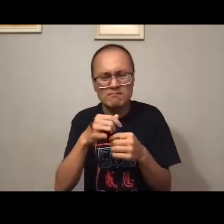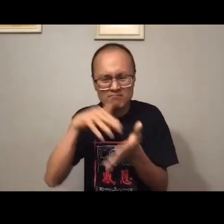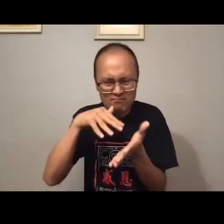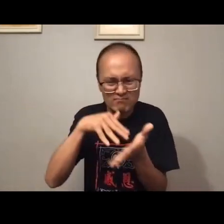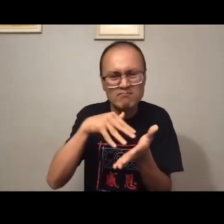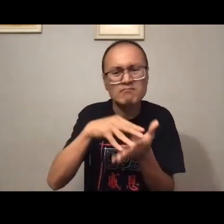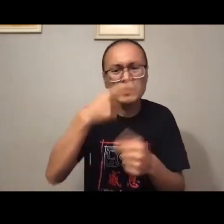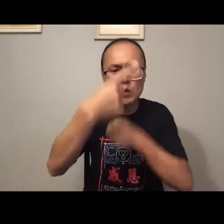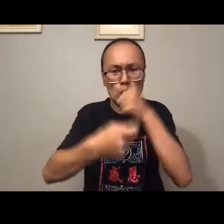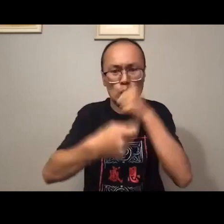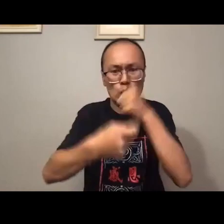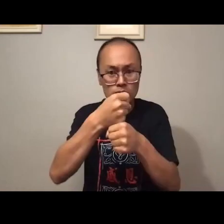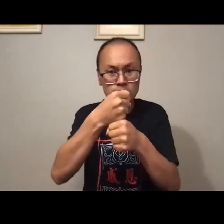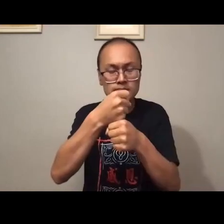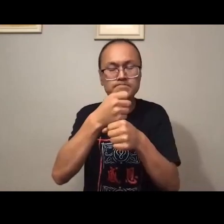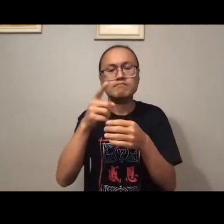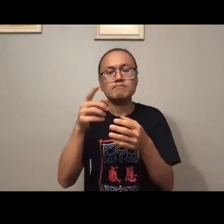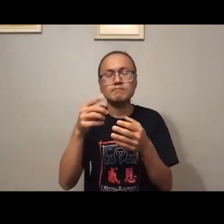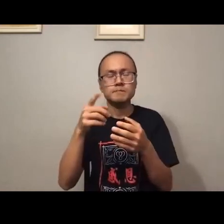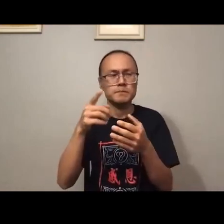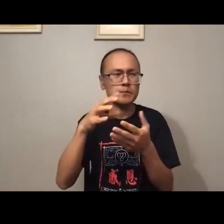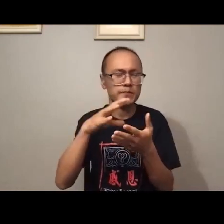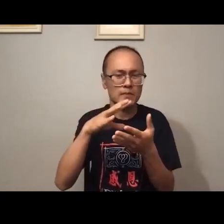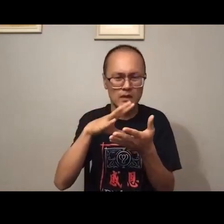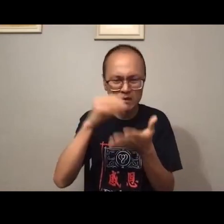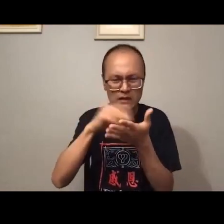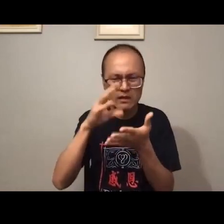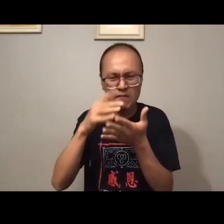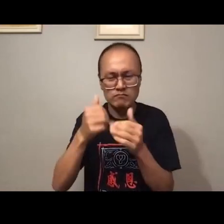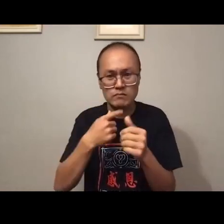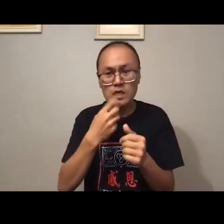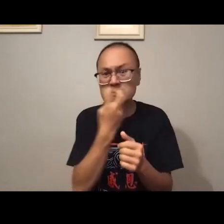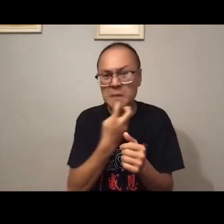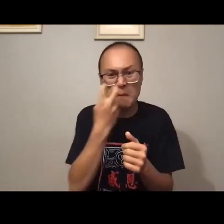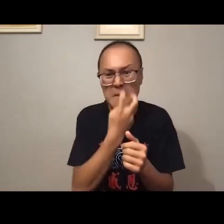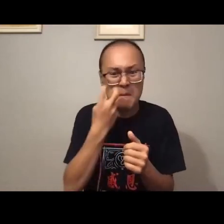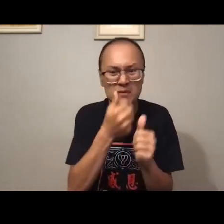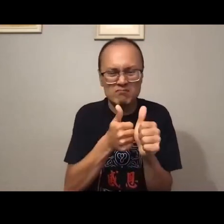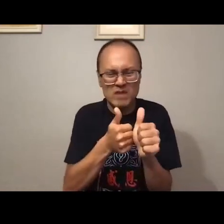after going into that school, I had studied there for 1 year.